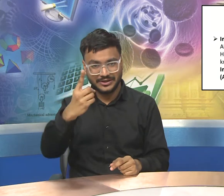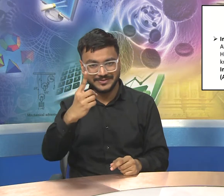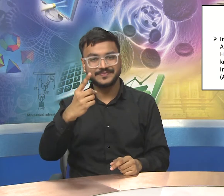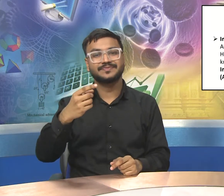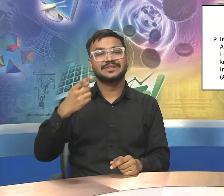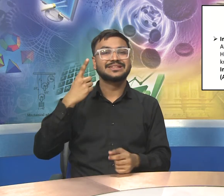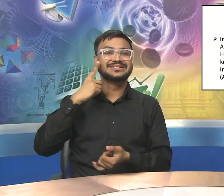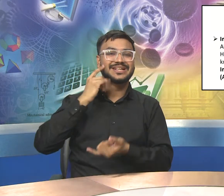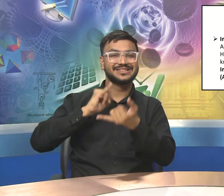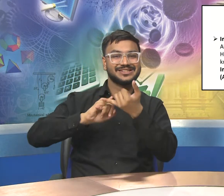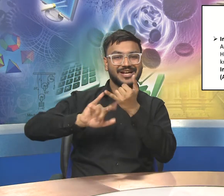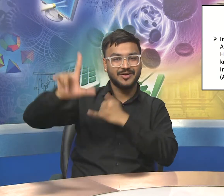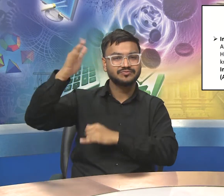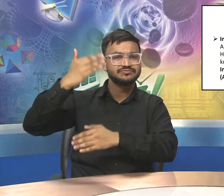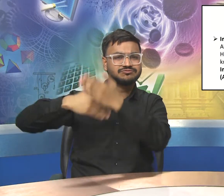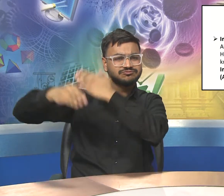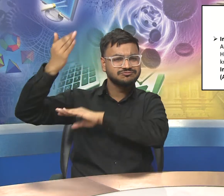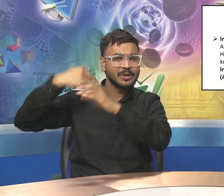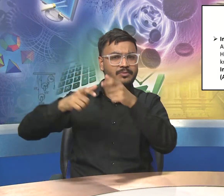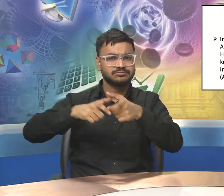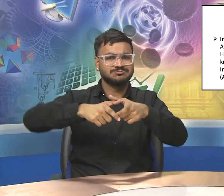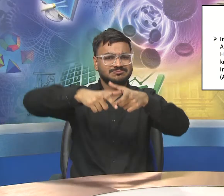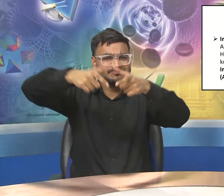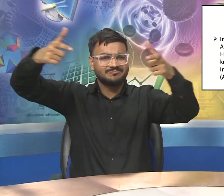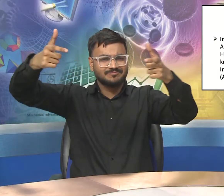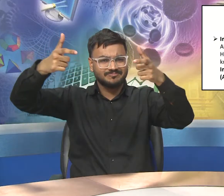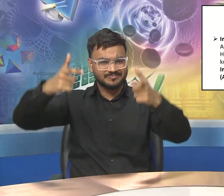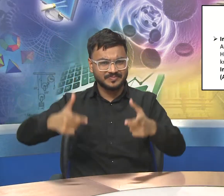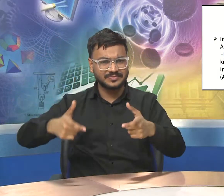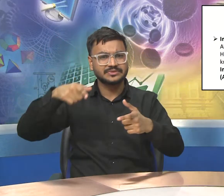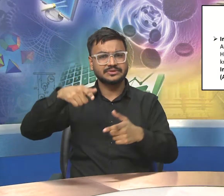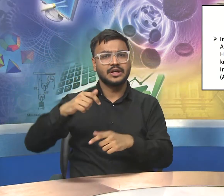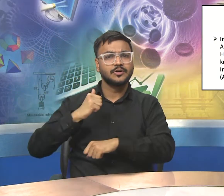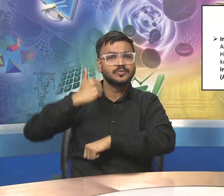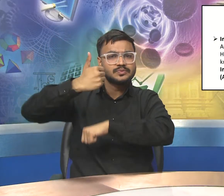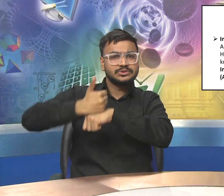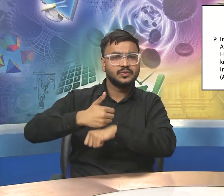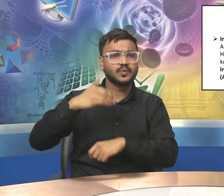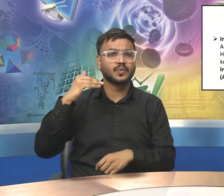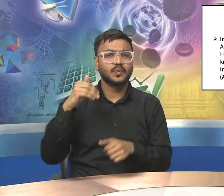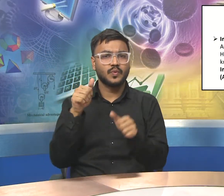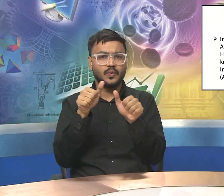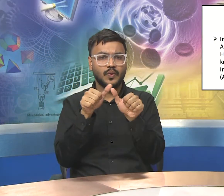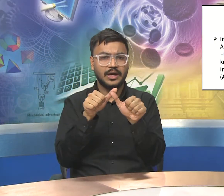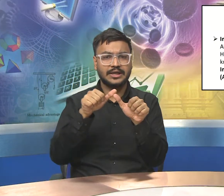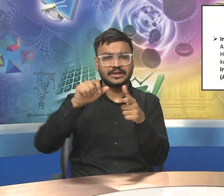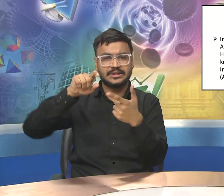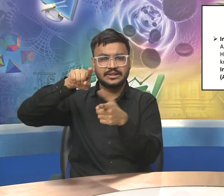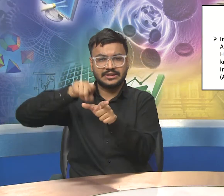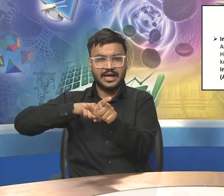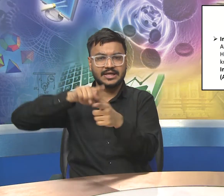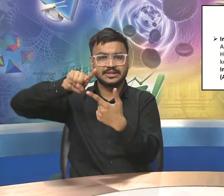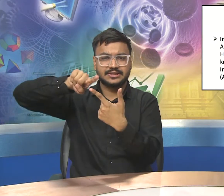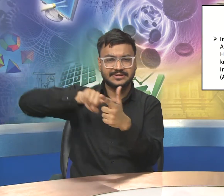In May 2001, the ISL cell was started at the